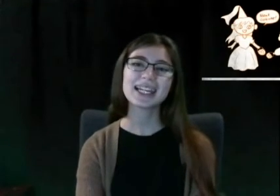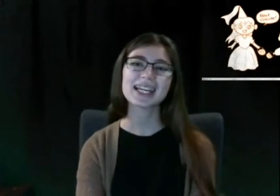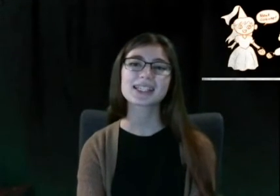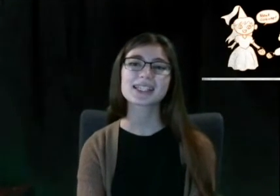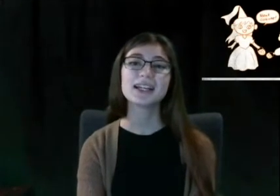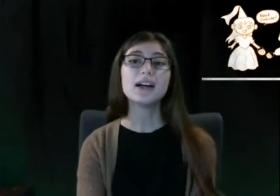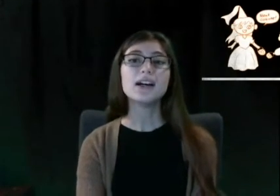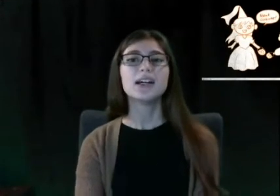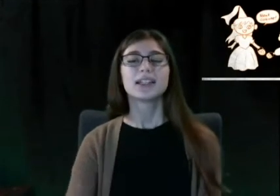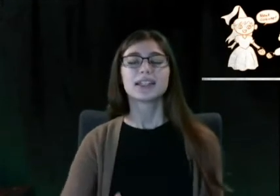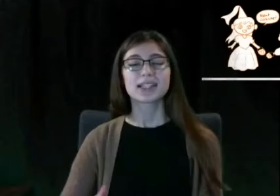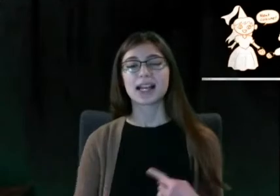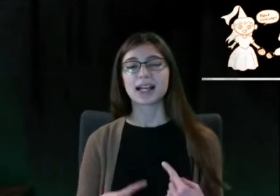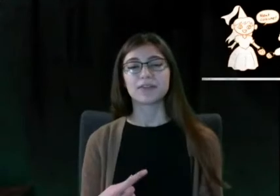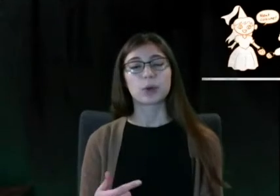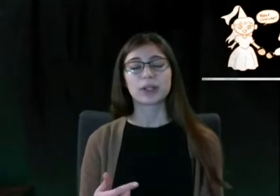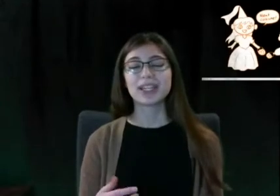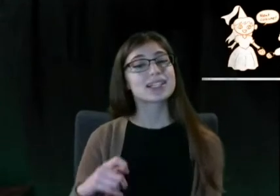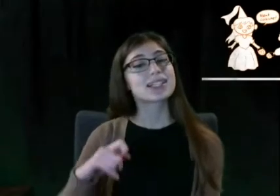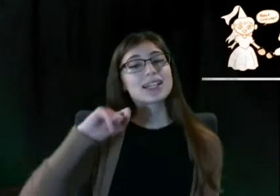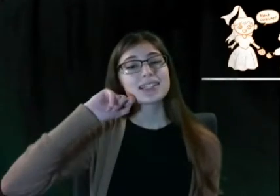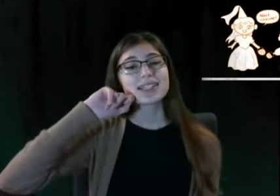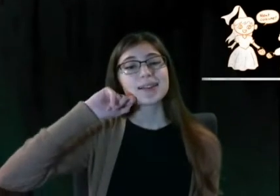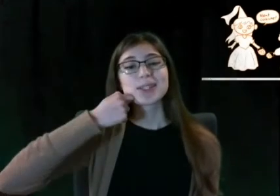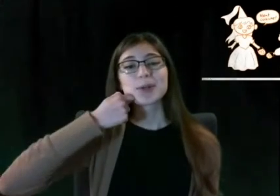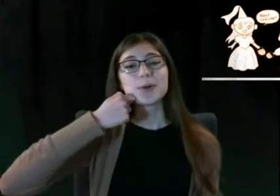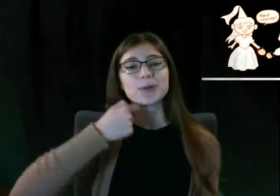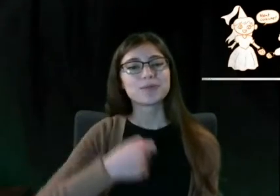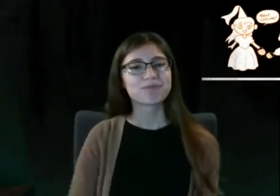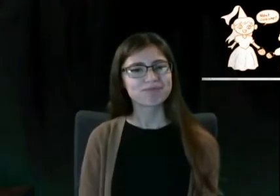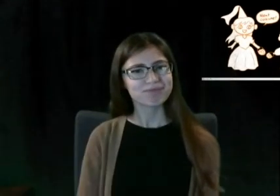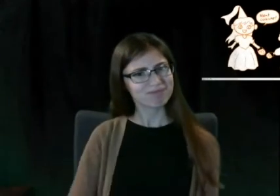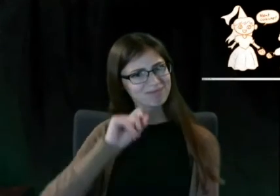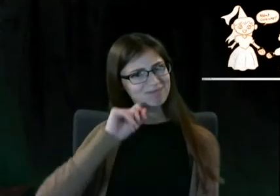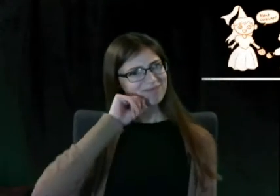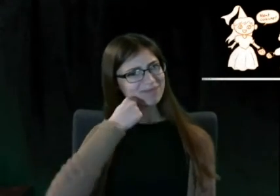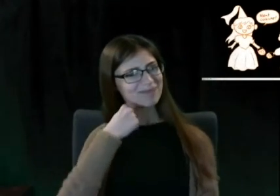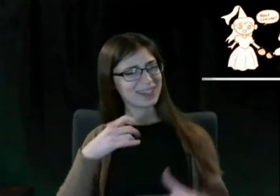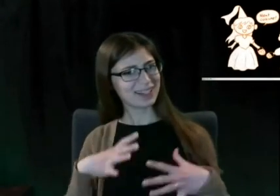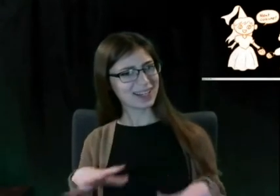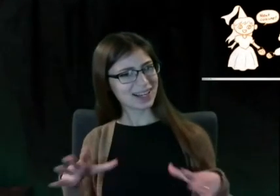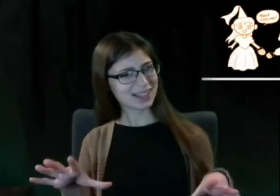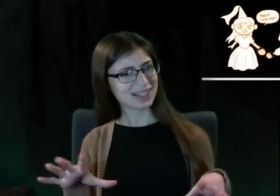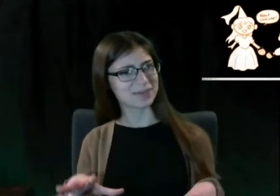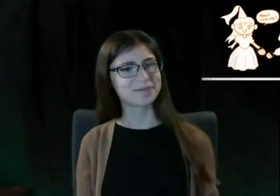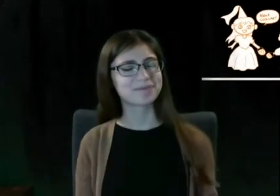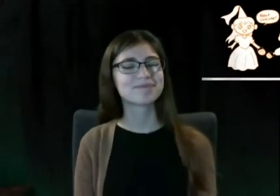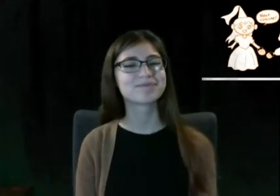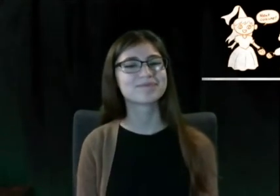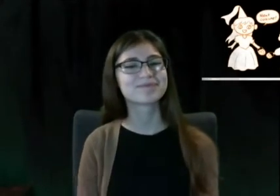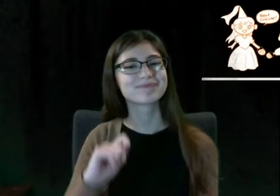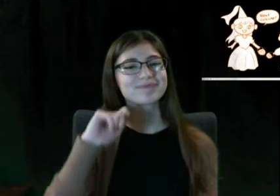Neat. The sign for neat is the same as cool. Neat costume.